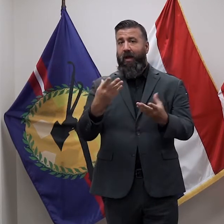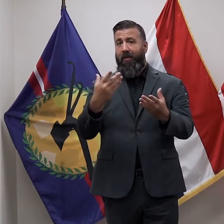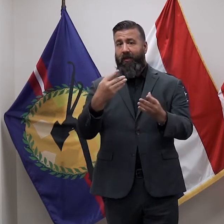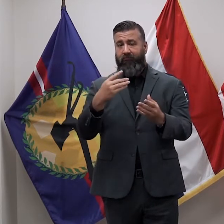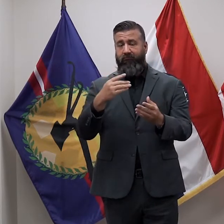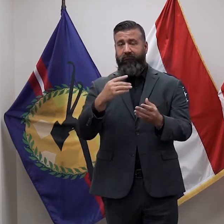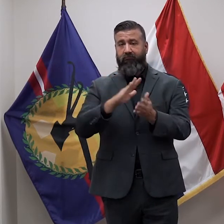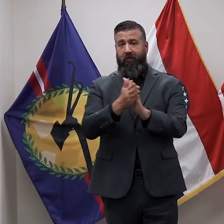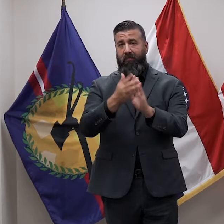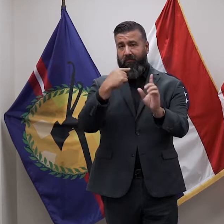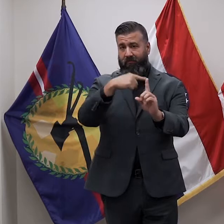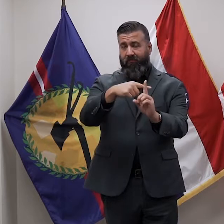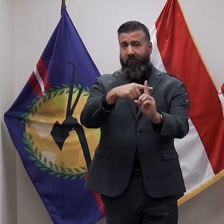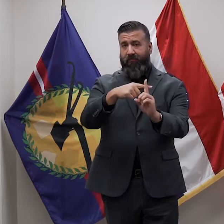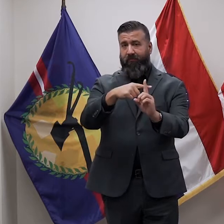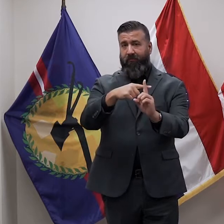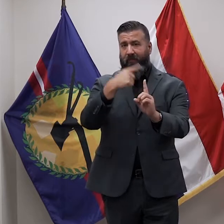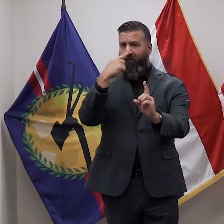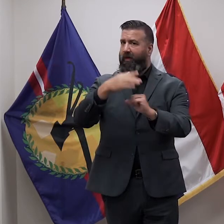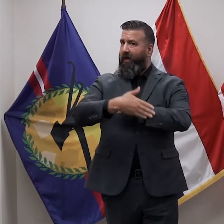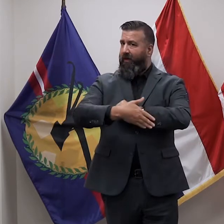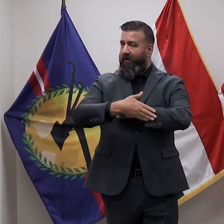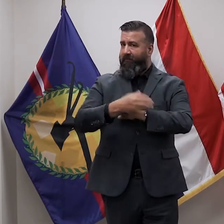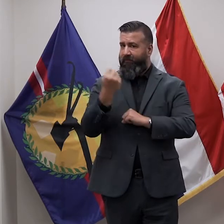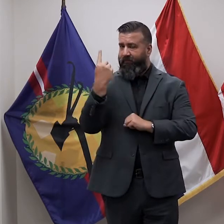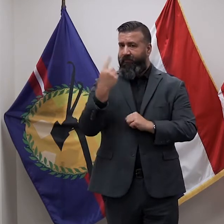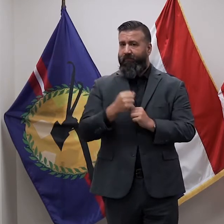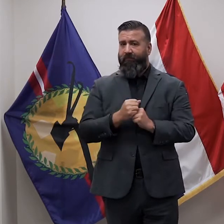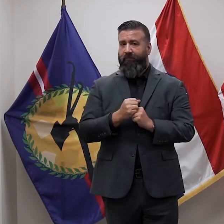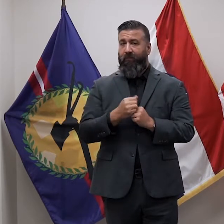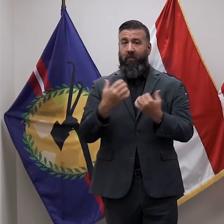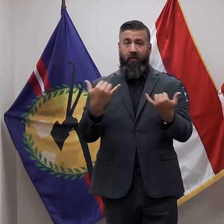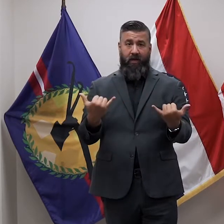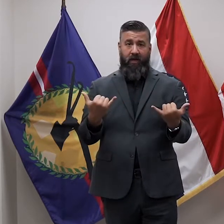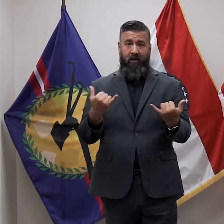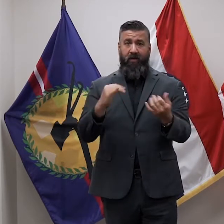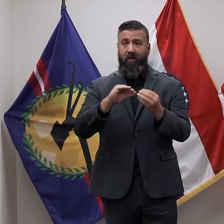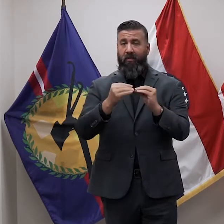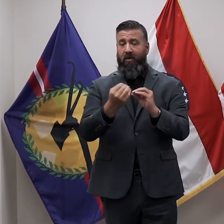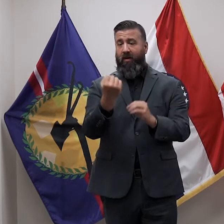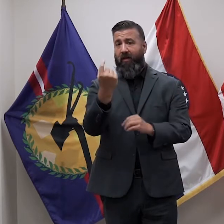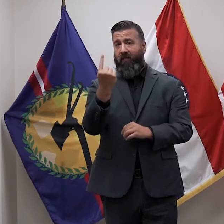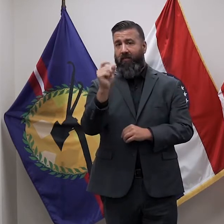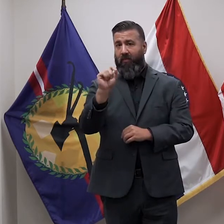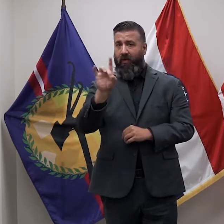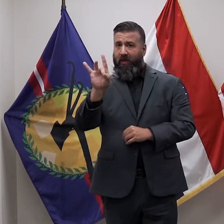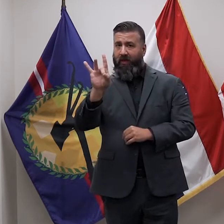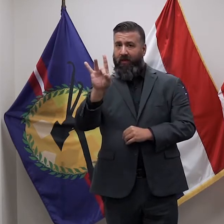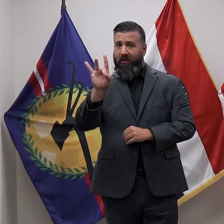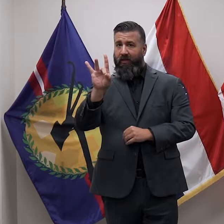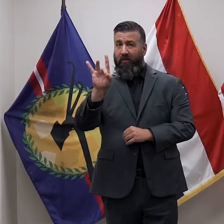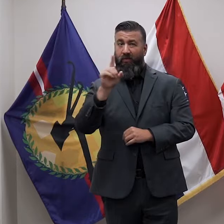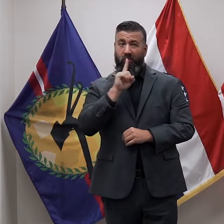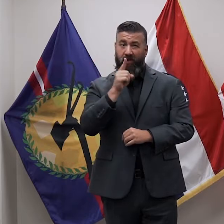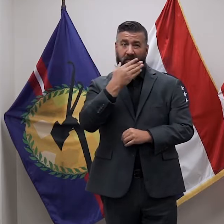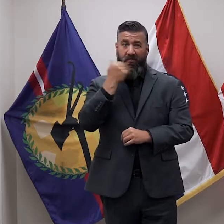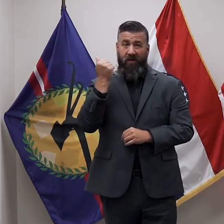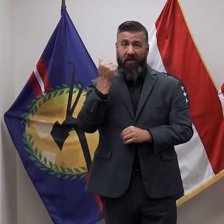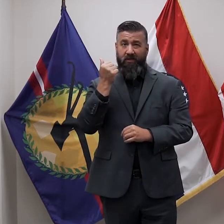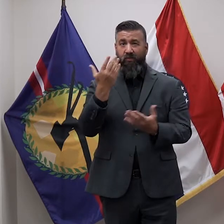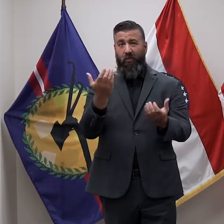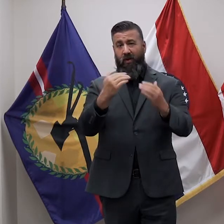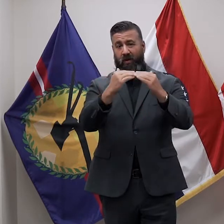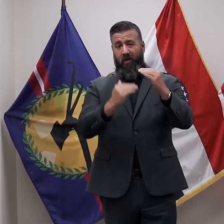of them are turning out positive for county residents. And right now in county, that number is 11.8. Like ideally, we want to see that number be